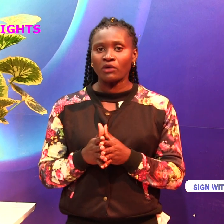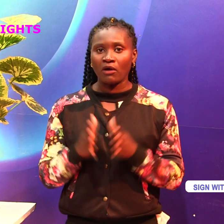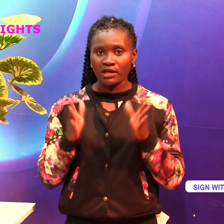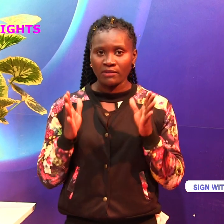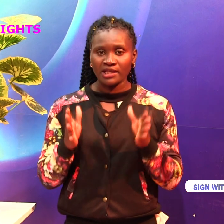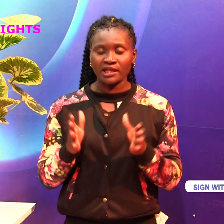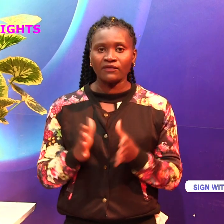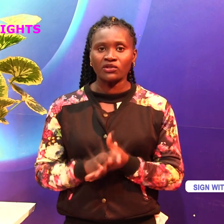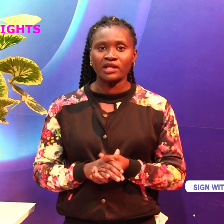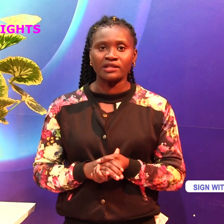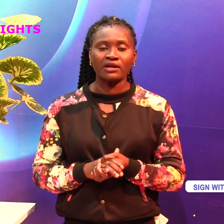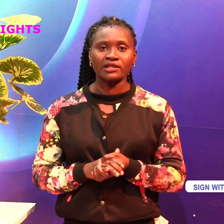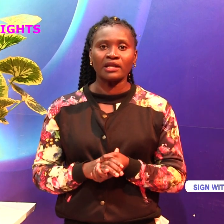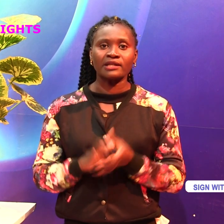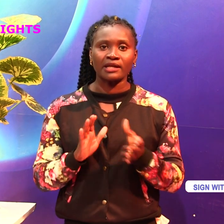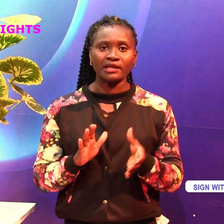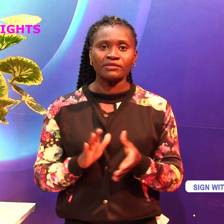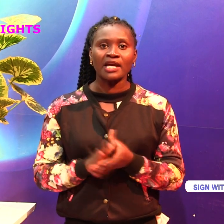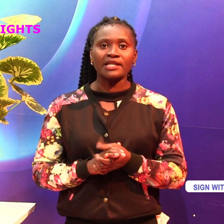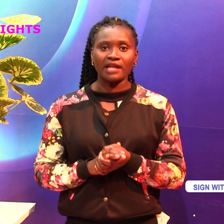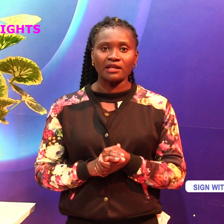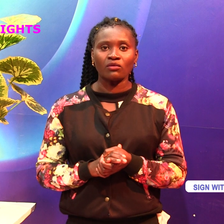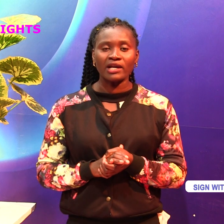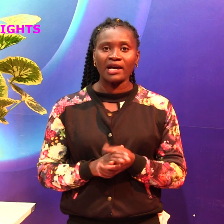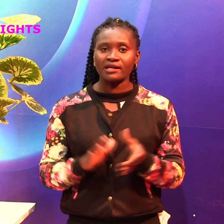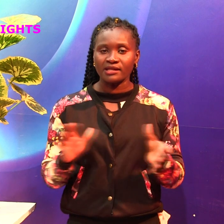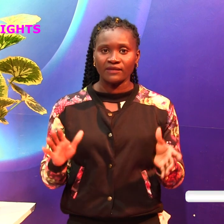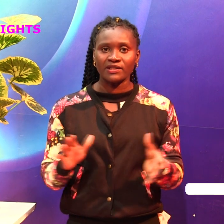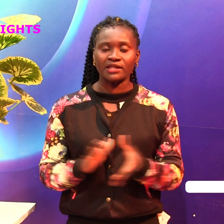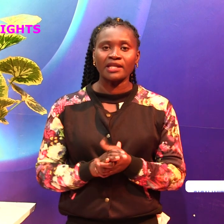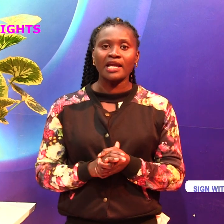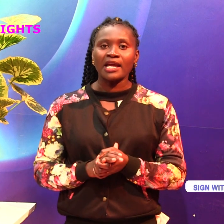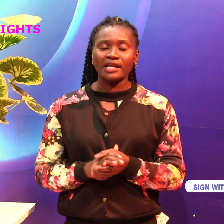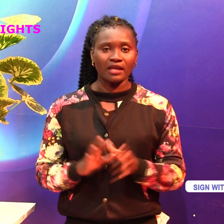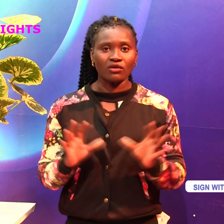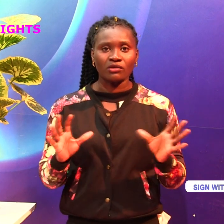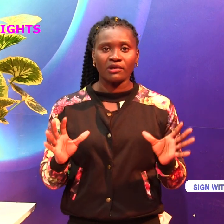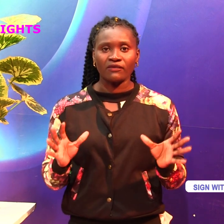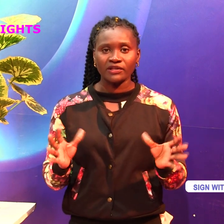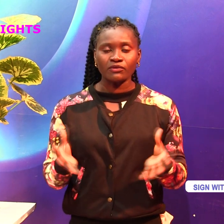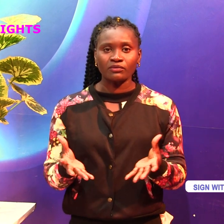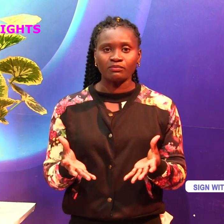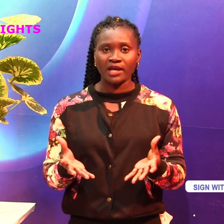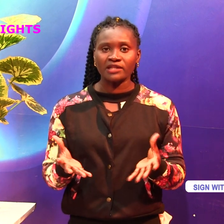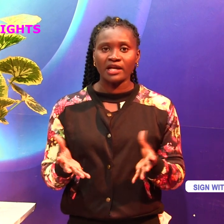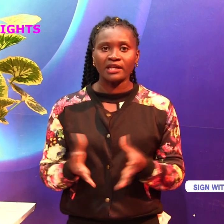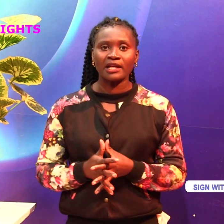our Imani television, that is our channel, StarTimes channel 117, and then on my Facebook page channel,